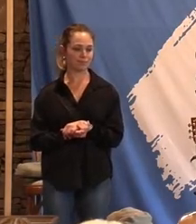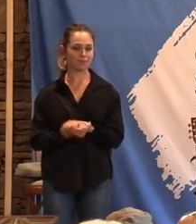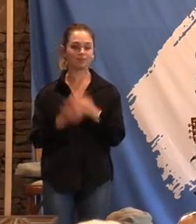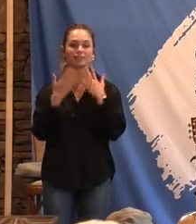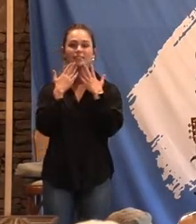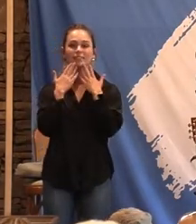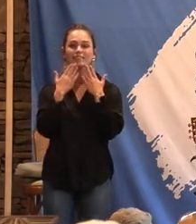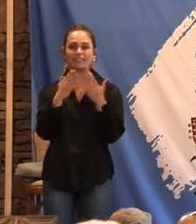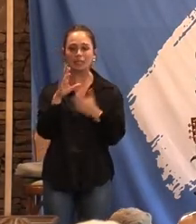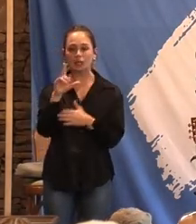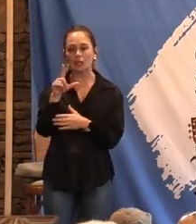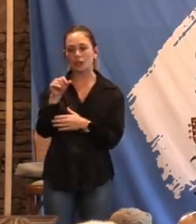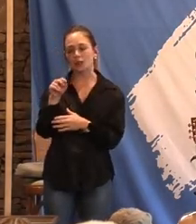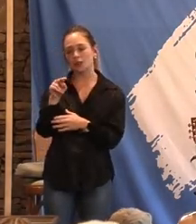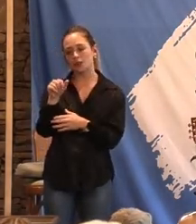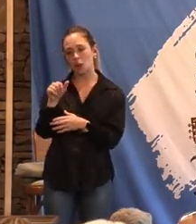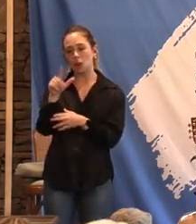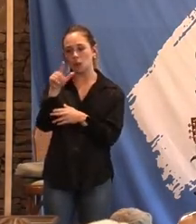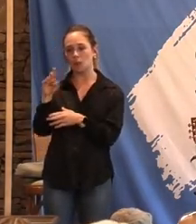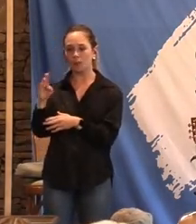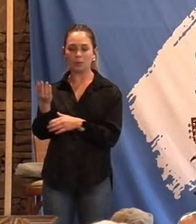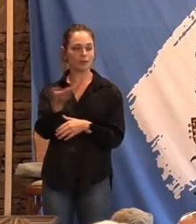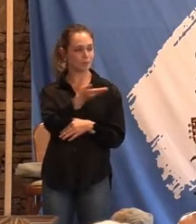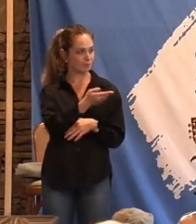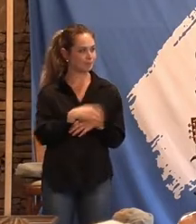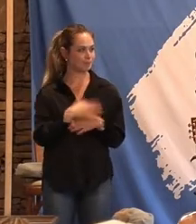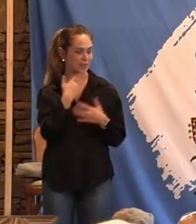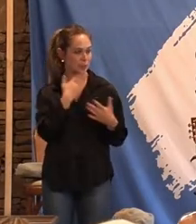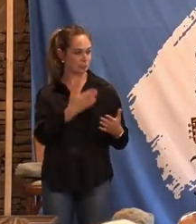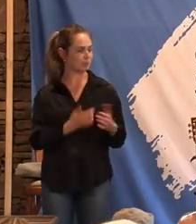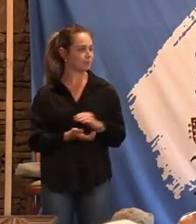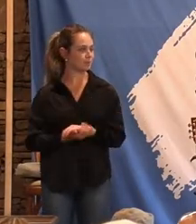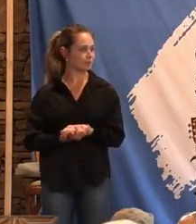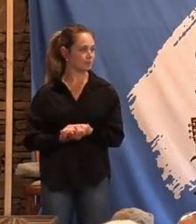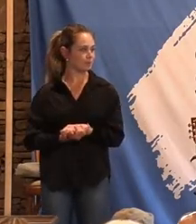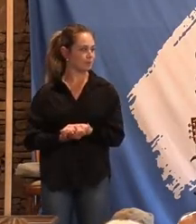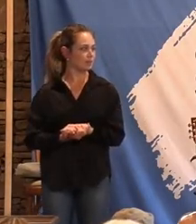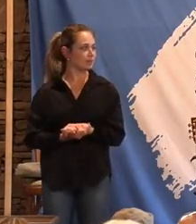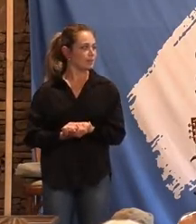Thank you, Lona. Lona Bartlett from Charlotte.